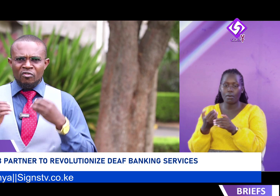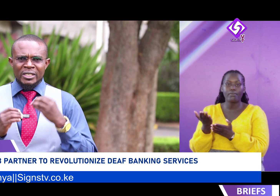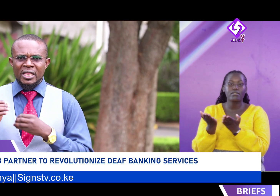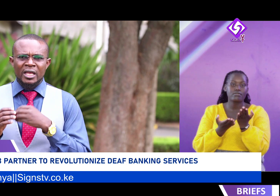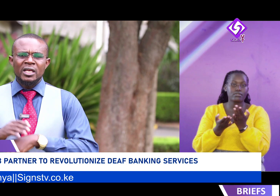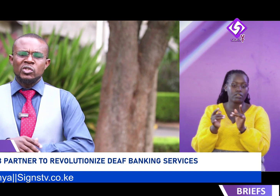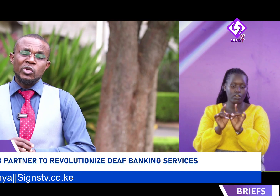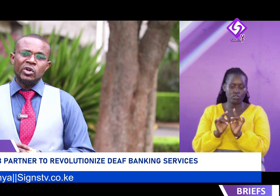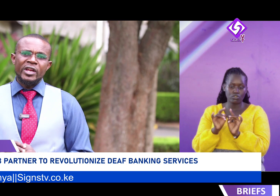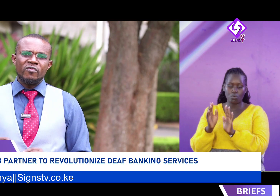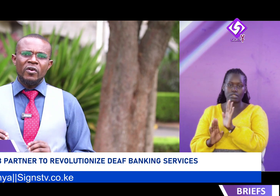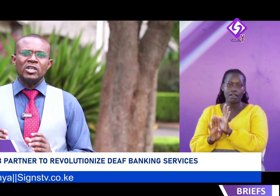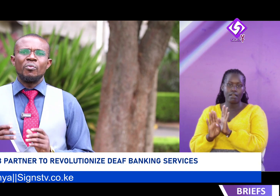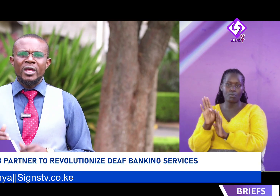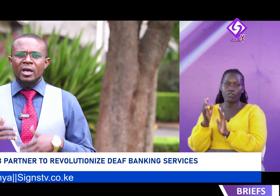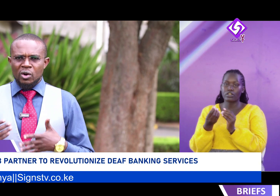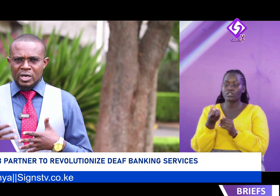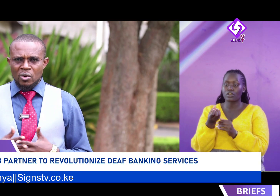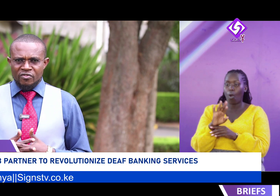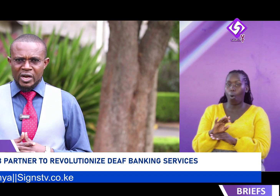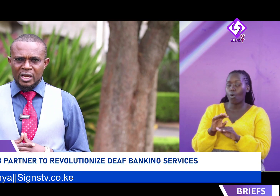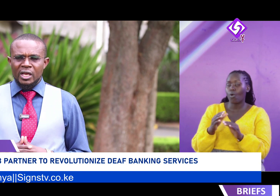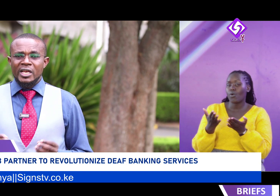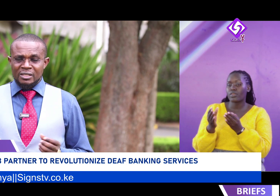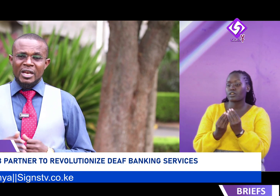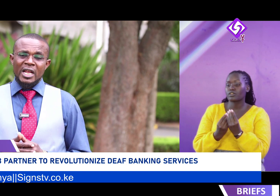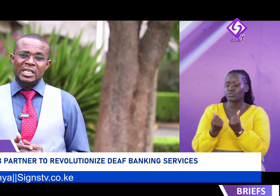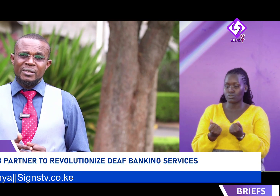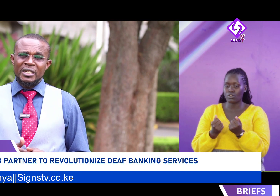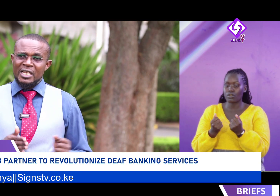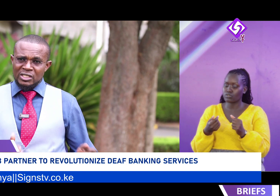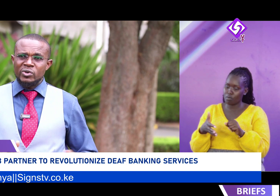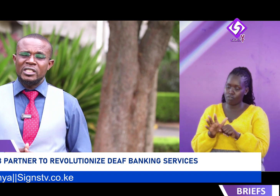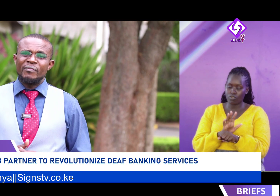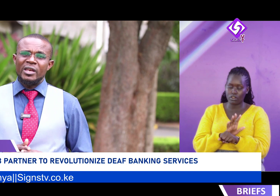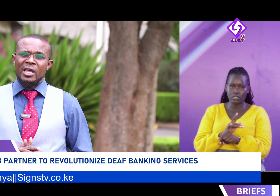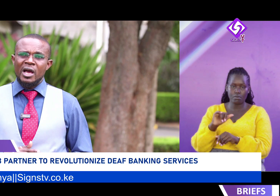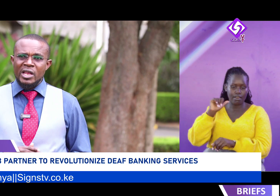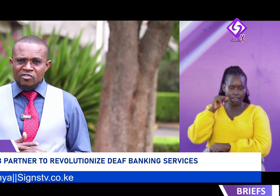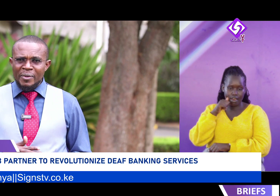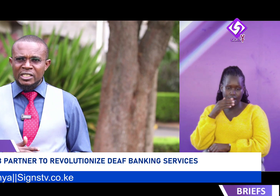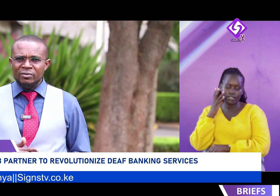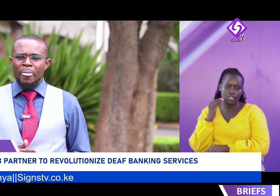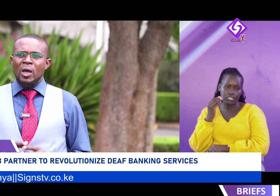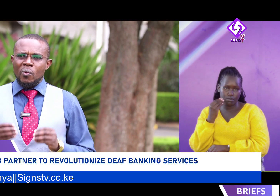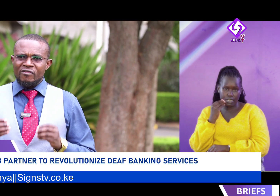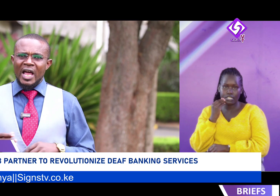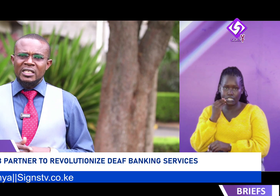improvements that the solution need for it to be rolled out fully. It has been a nice experience. The last 2 days have been informative. We've learned,